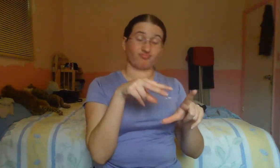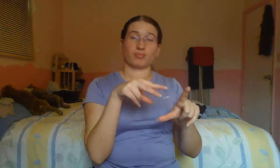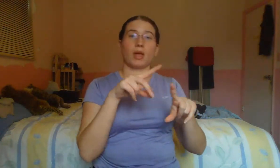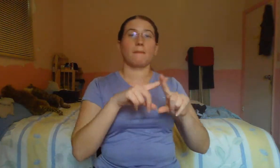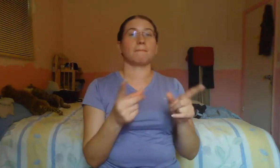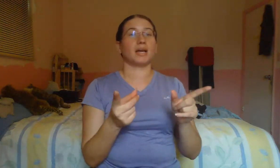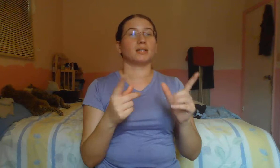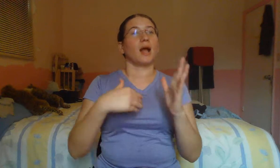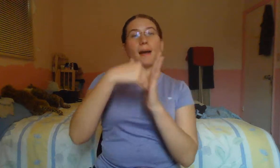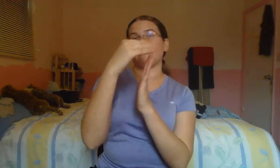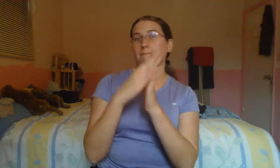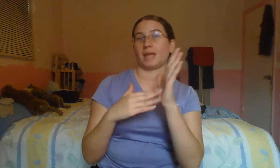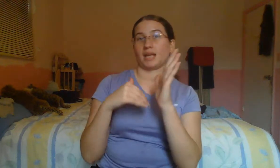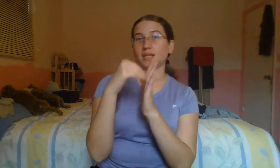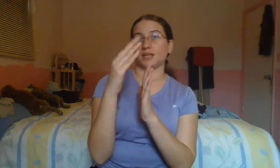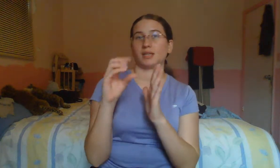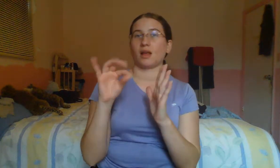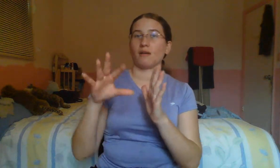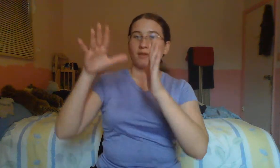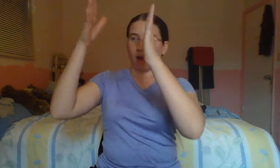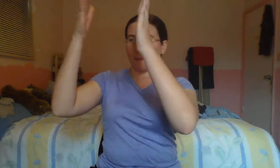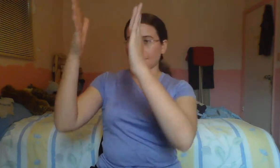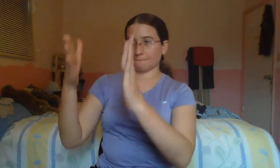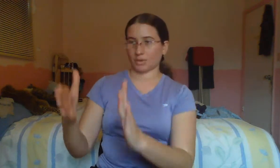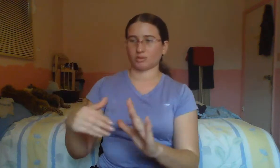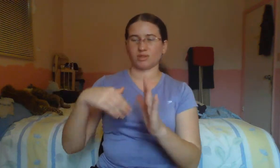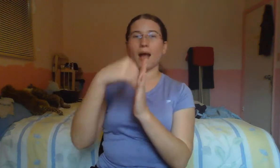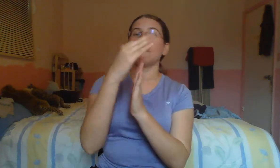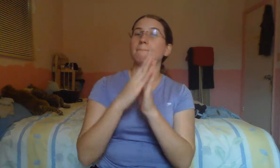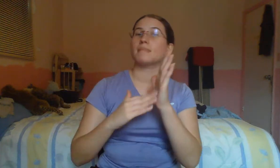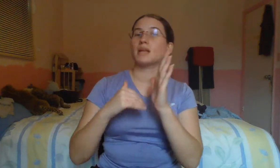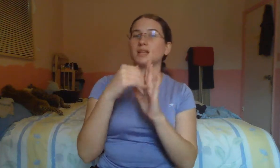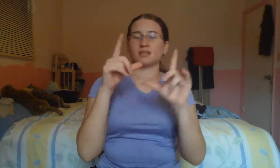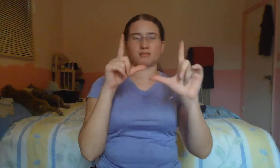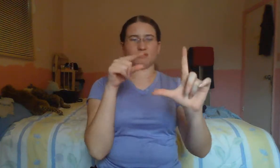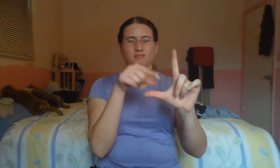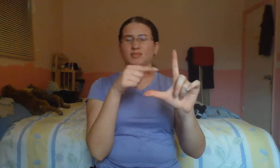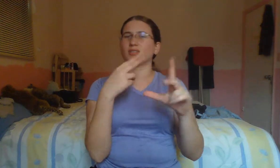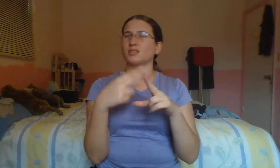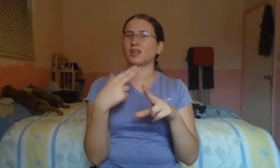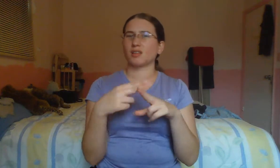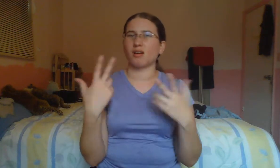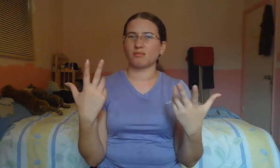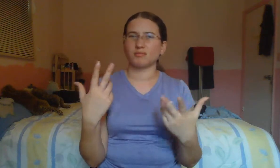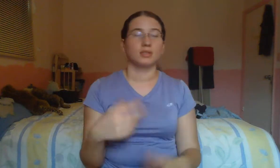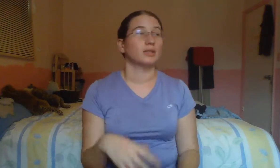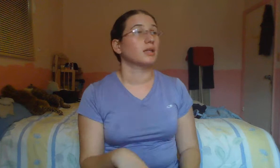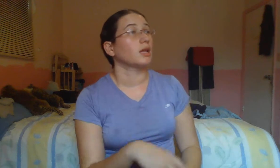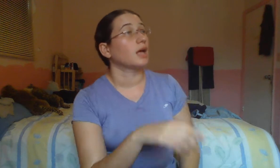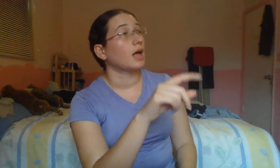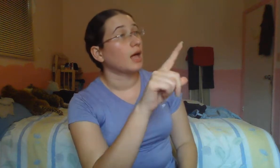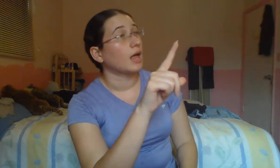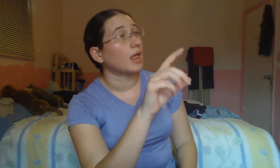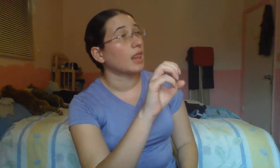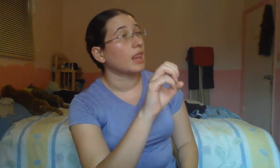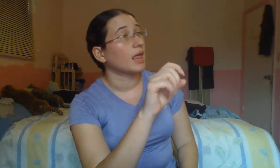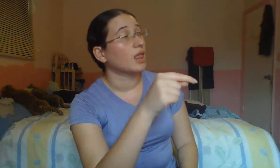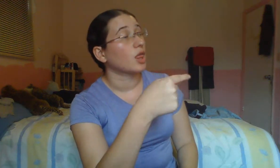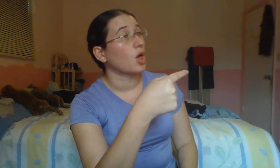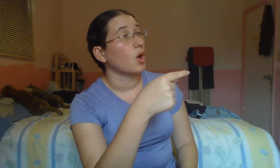painting of a person? What do we call a painting of a person? A lithograph? No. Think about